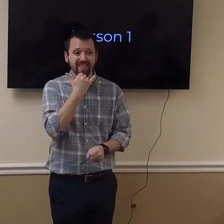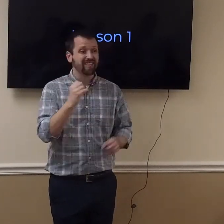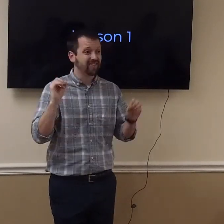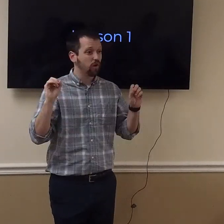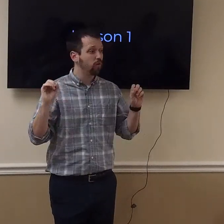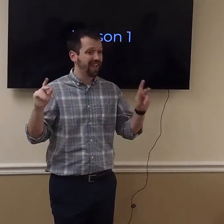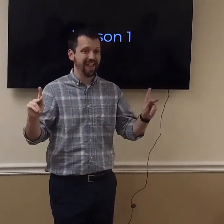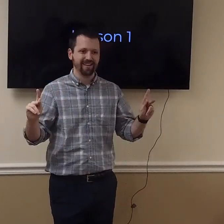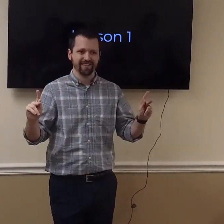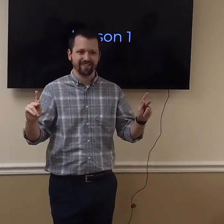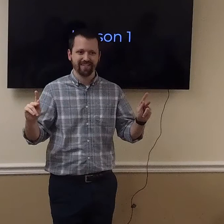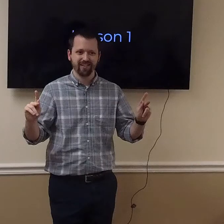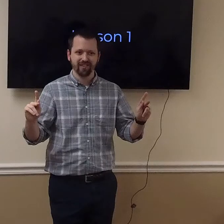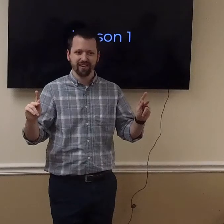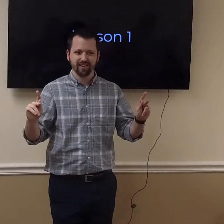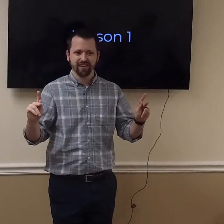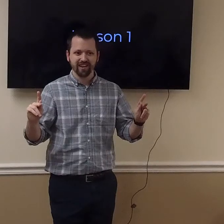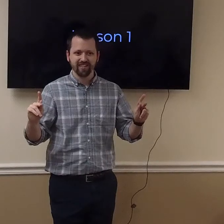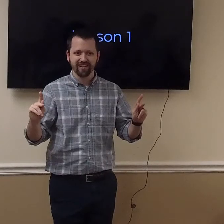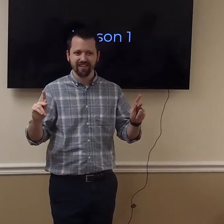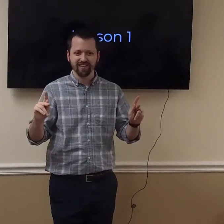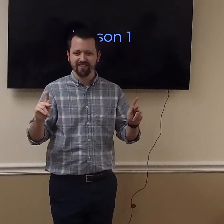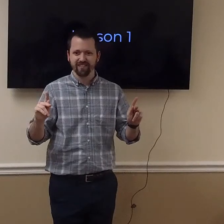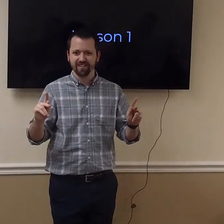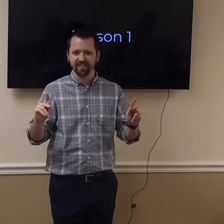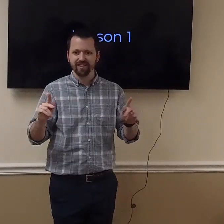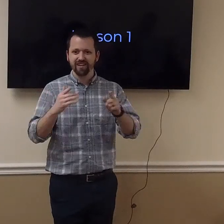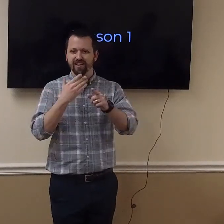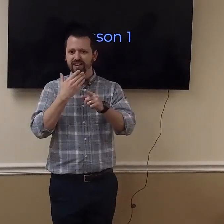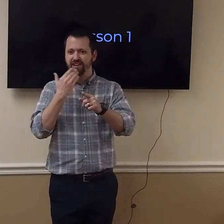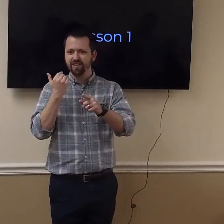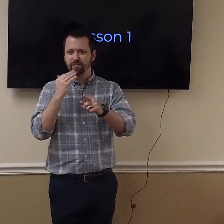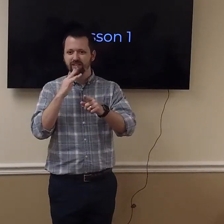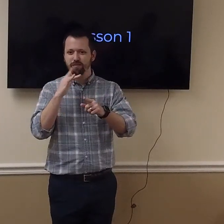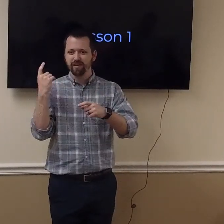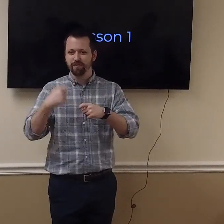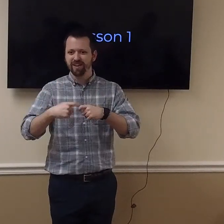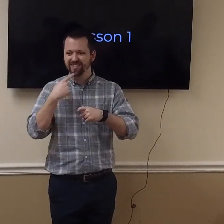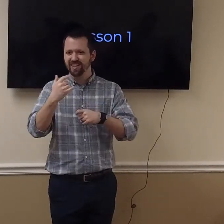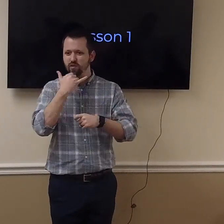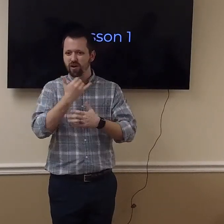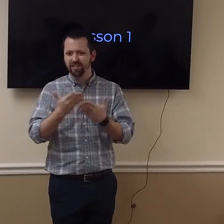mistakes. It's okay. So, like I said. It's better than speaking in Spanish and saying the wrong thing, because that's like really bad